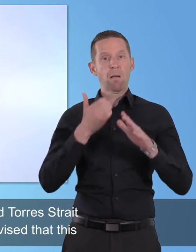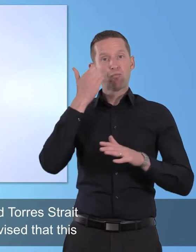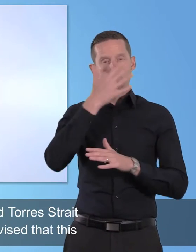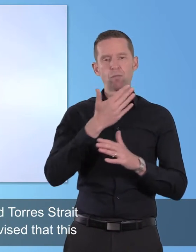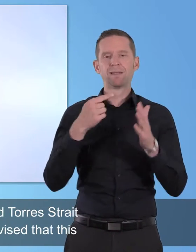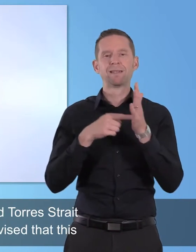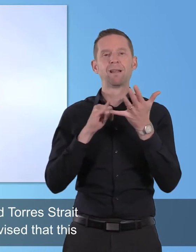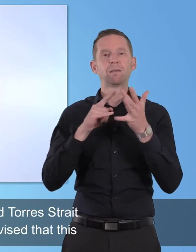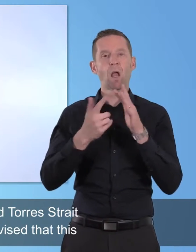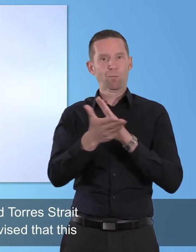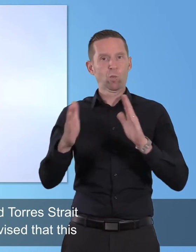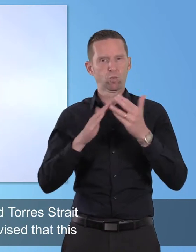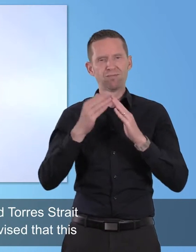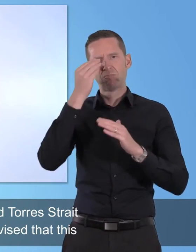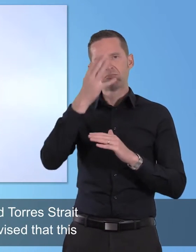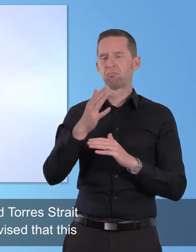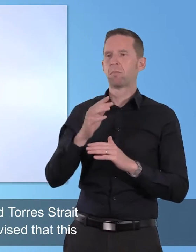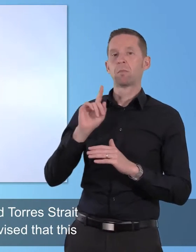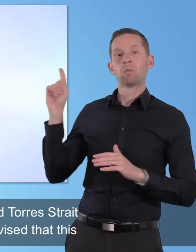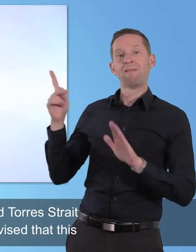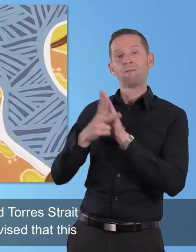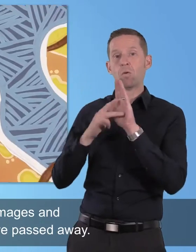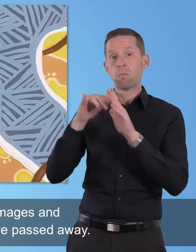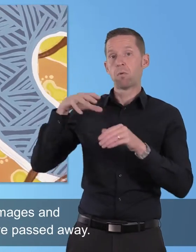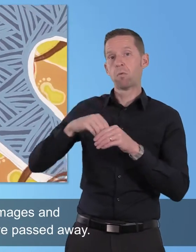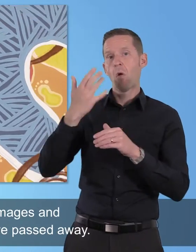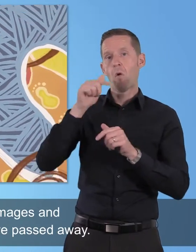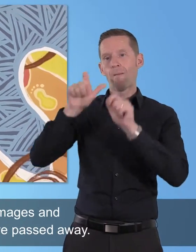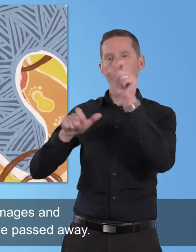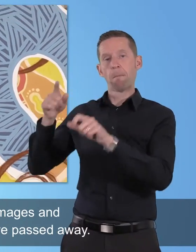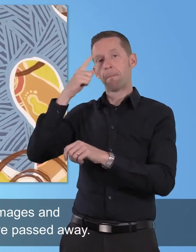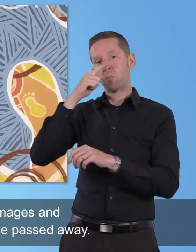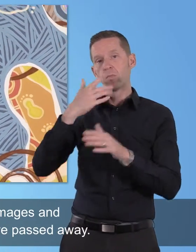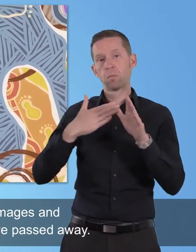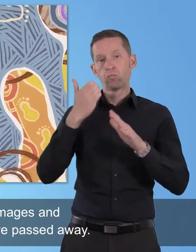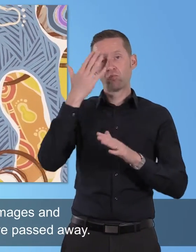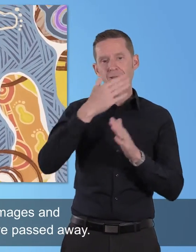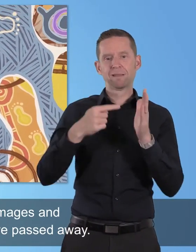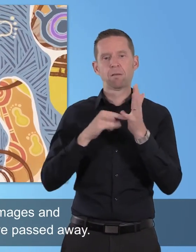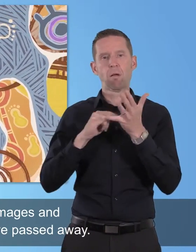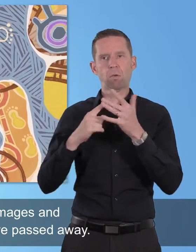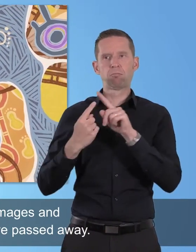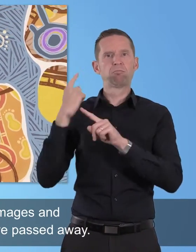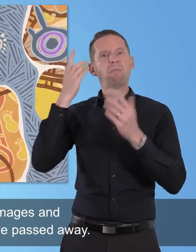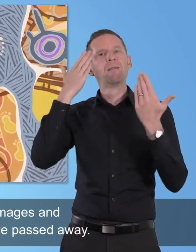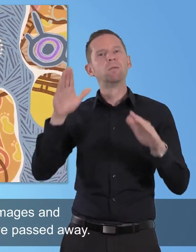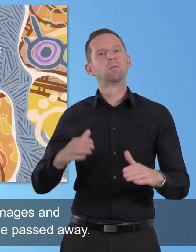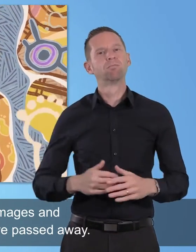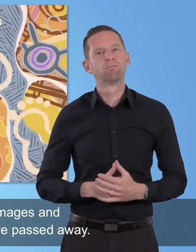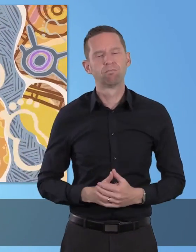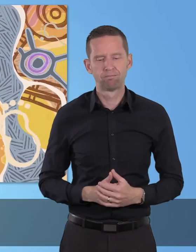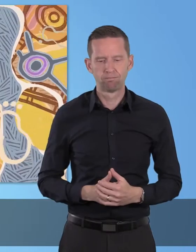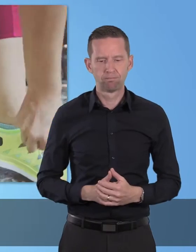Aboriginal and Torres Strait Islander people are advised that this video may include images and voices of people who have passed